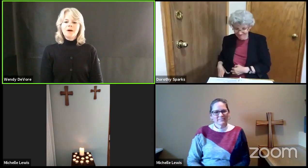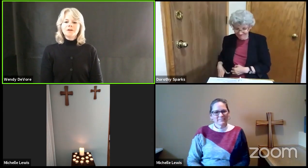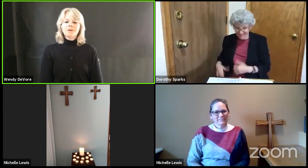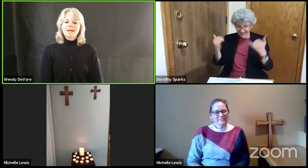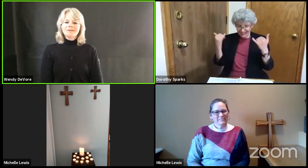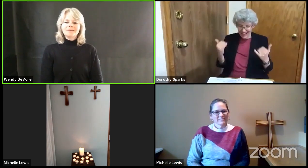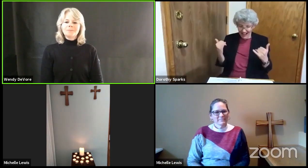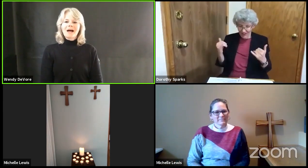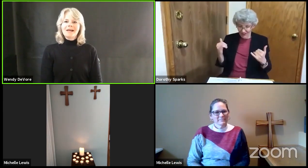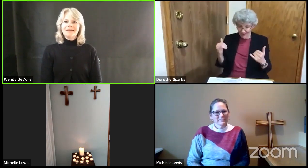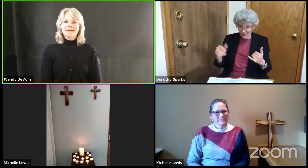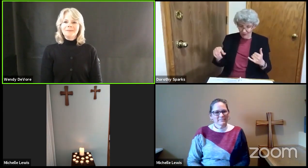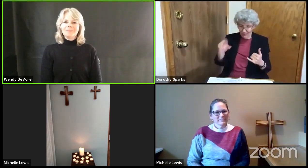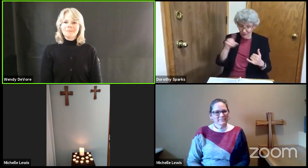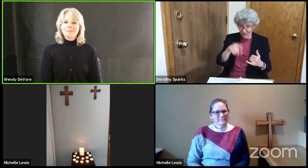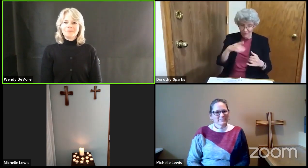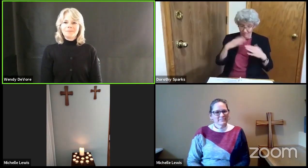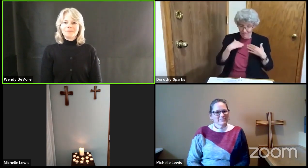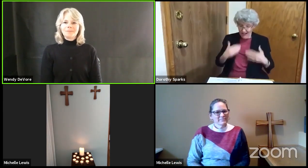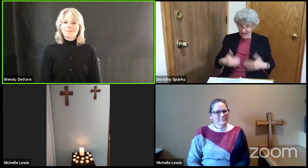You are Christ's body.